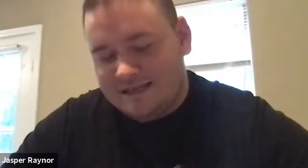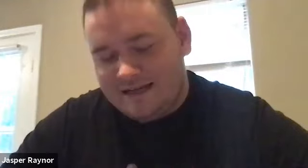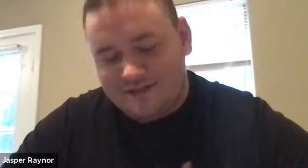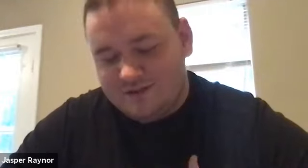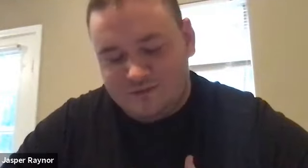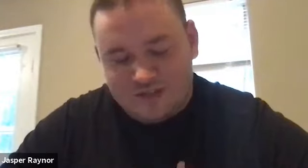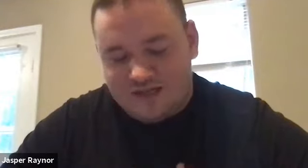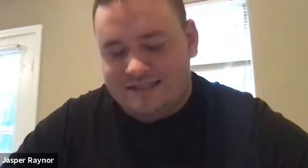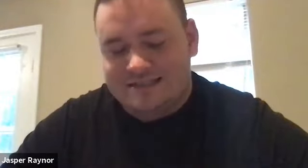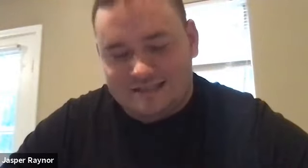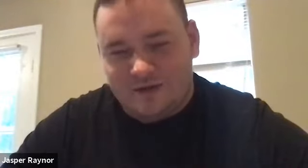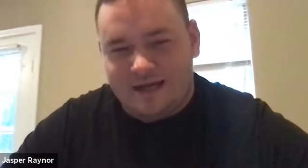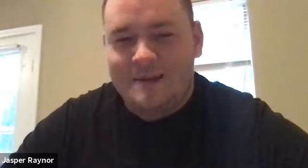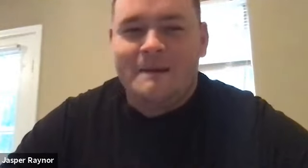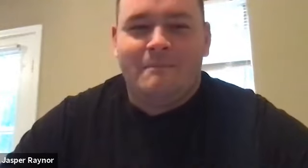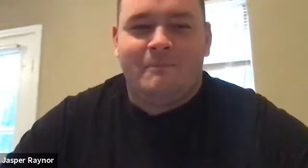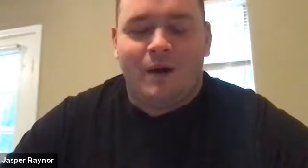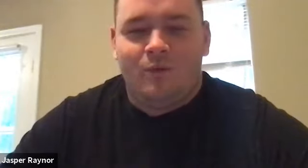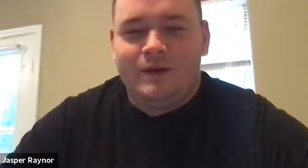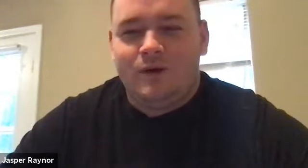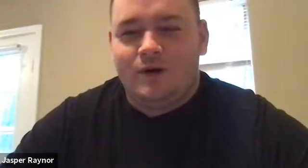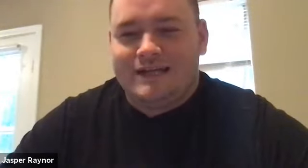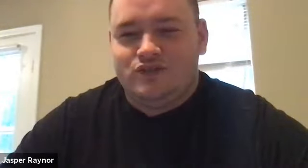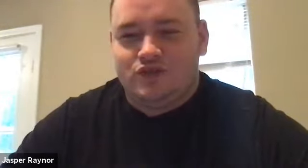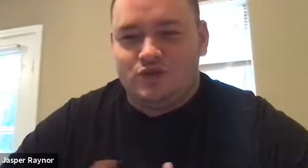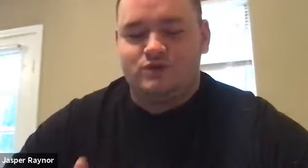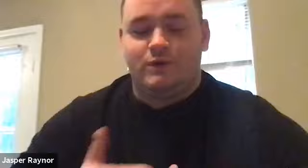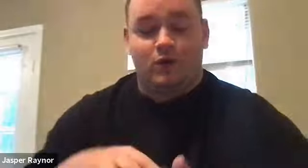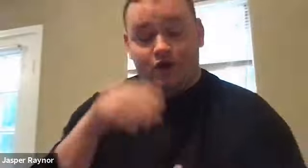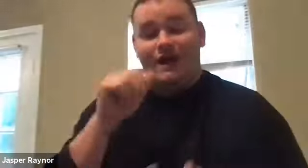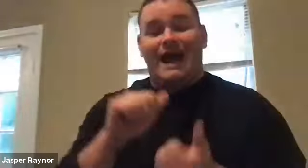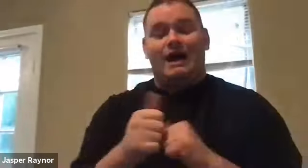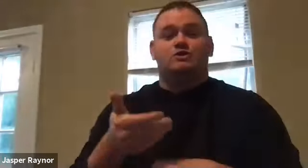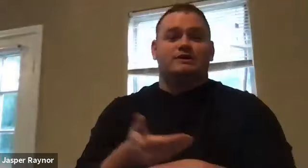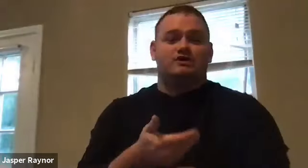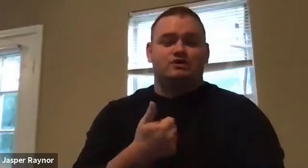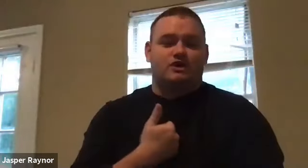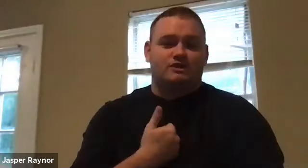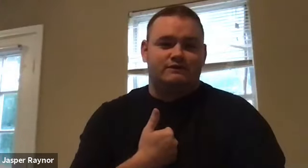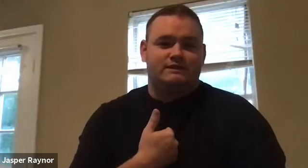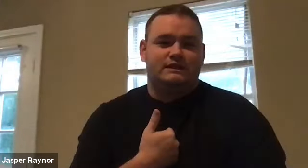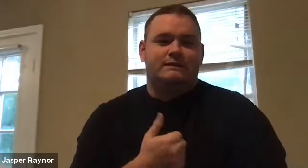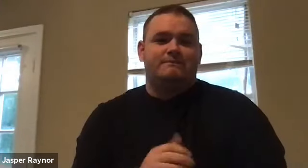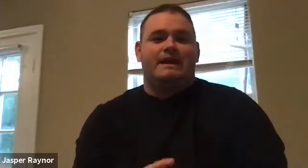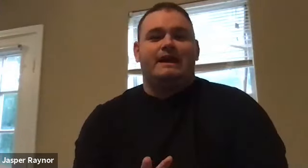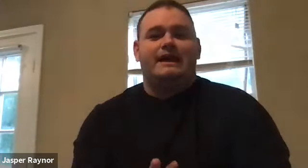have to do some retries, and that's okay. But we will learn how to introduce ourselves.